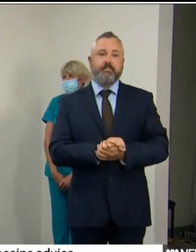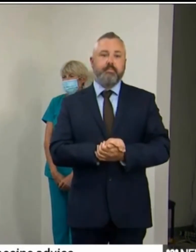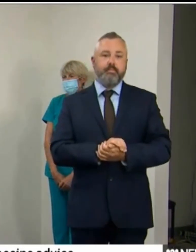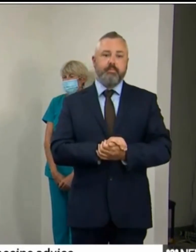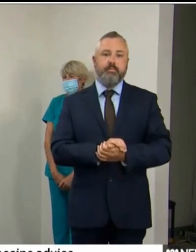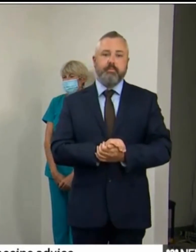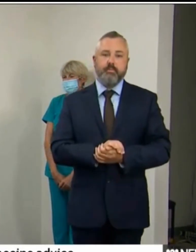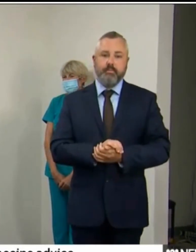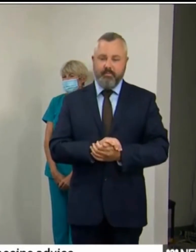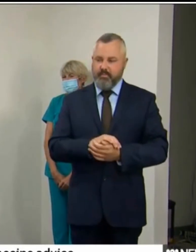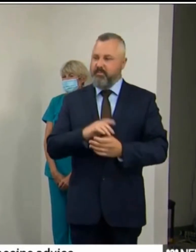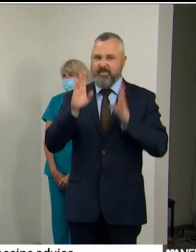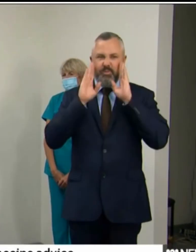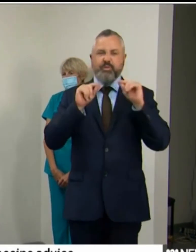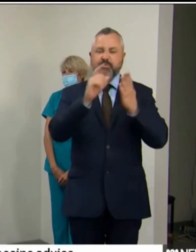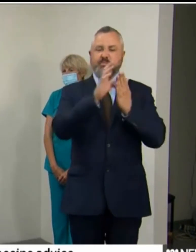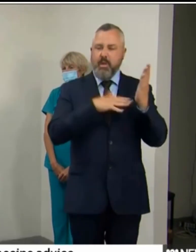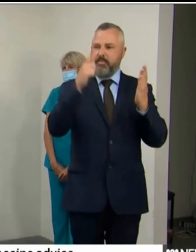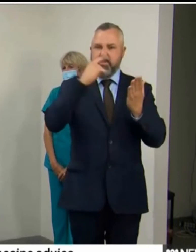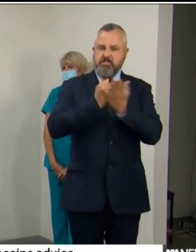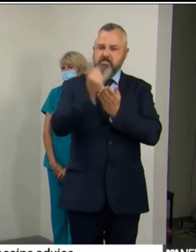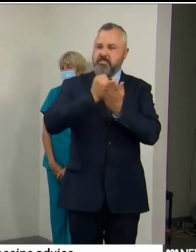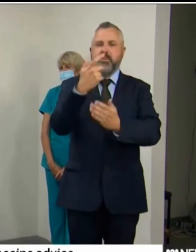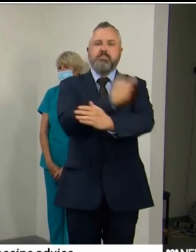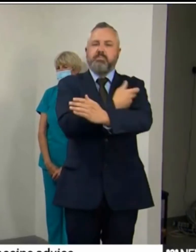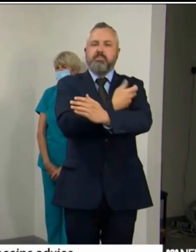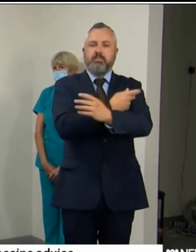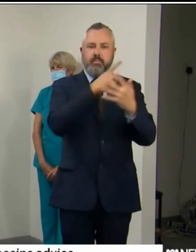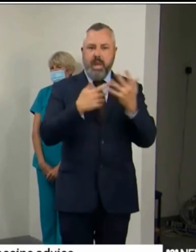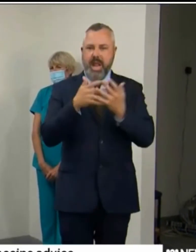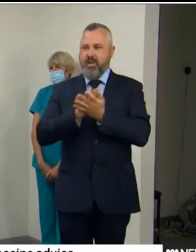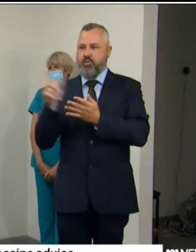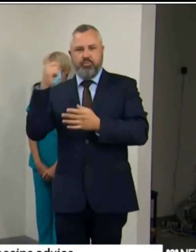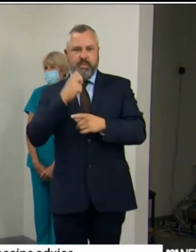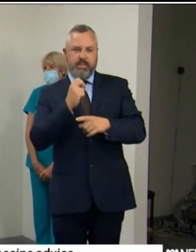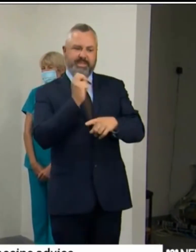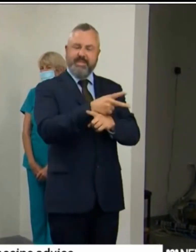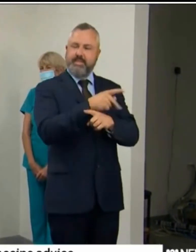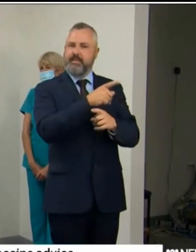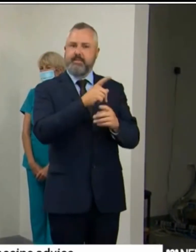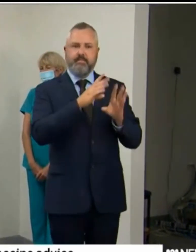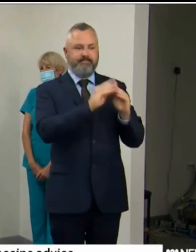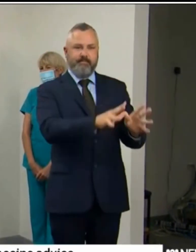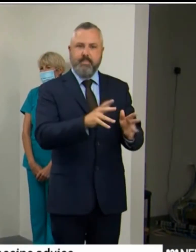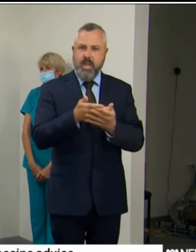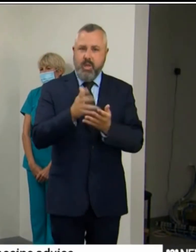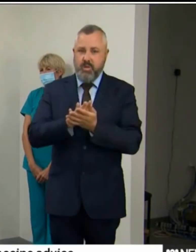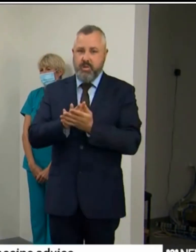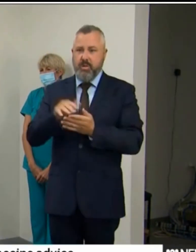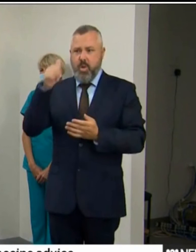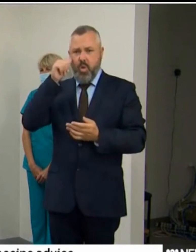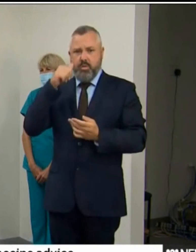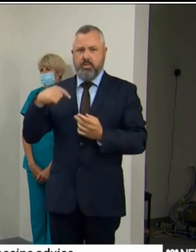getting a lot of traction at the moment. Just how are you working to combat that, and also can you believe that we're having these discussions in the 21st